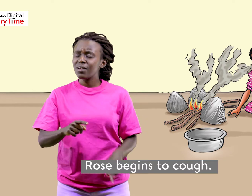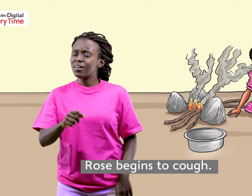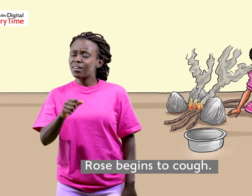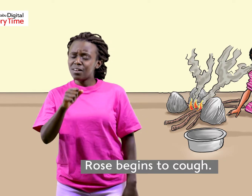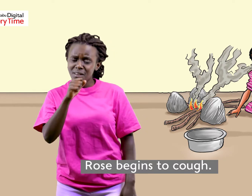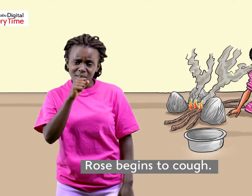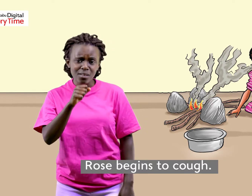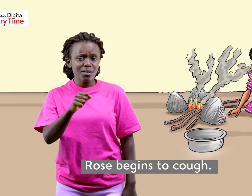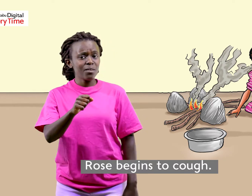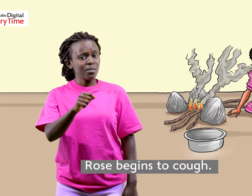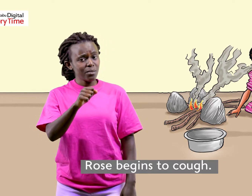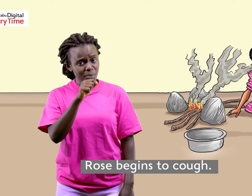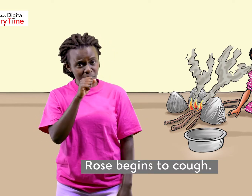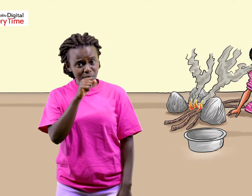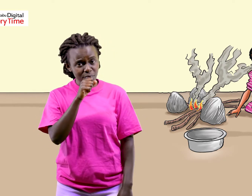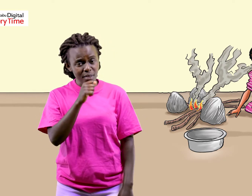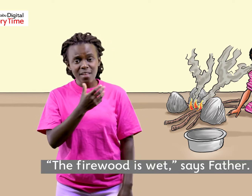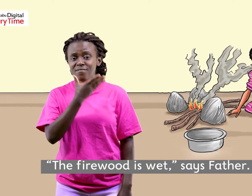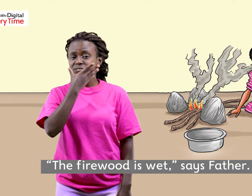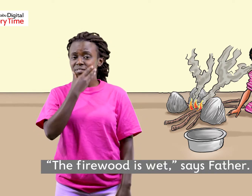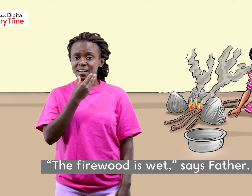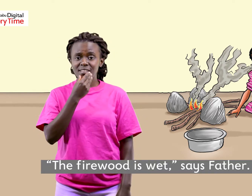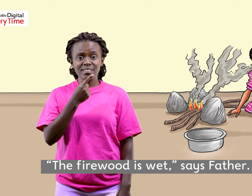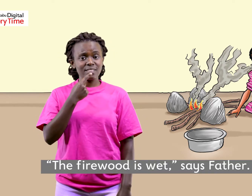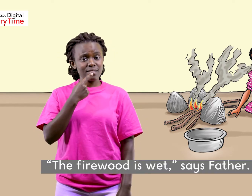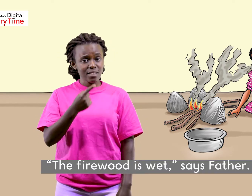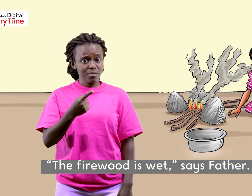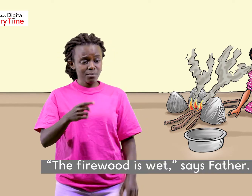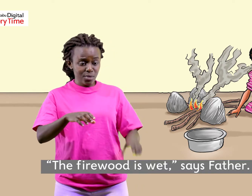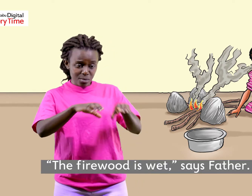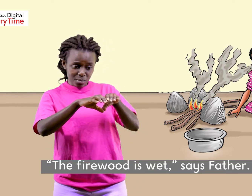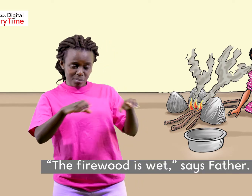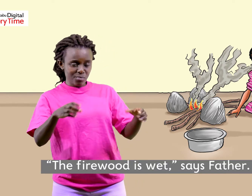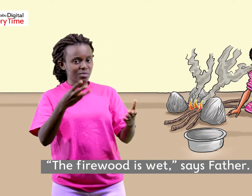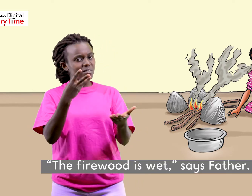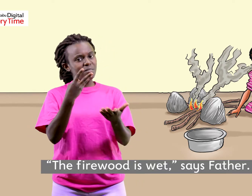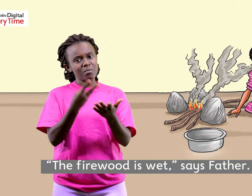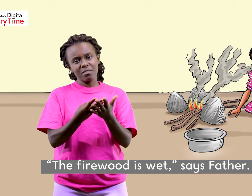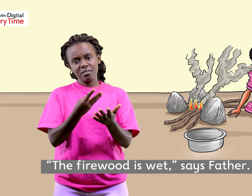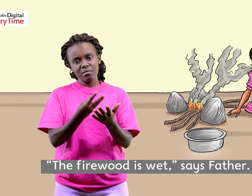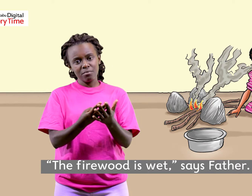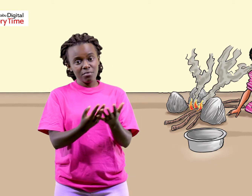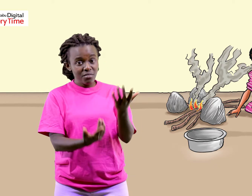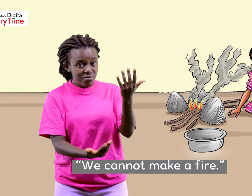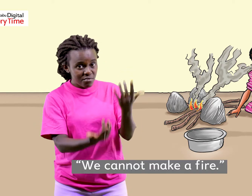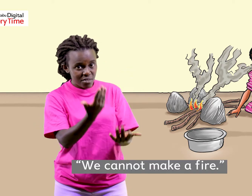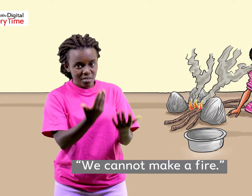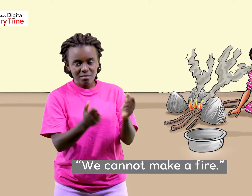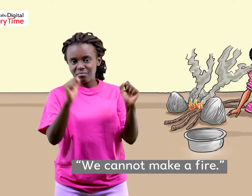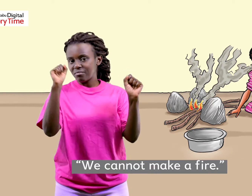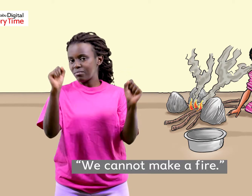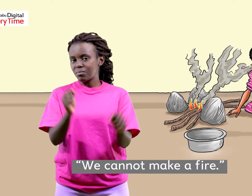Rose begins to cough. The firewood is wet, says Father. We cannot make a